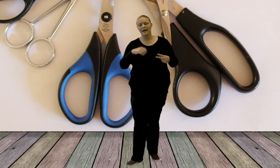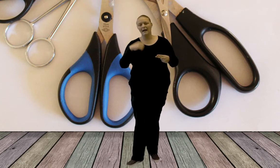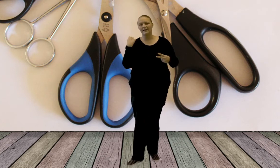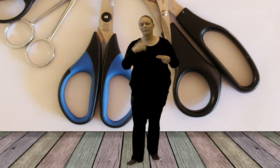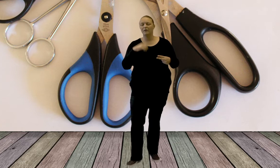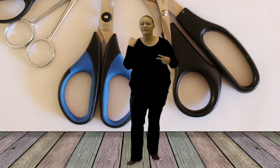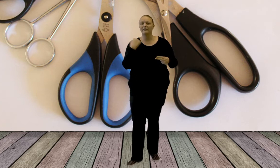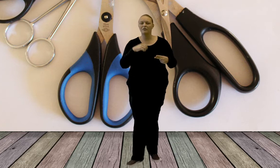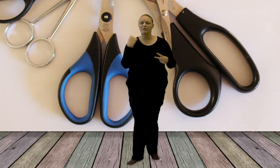Exactly, a pair of scissors.